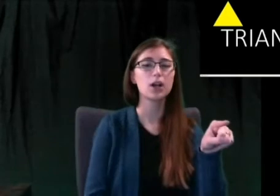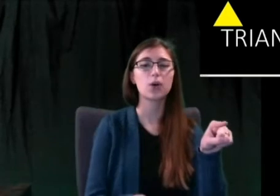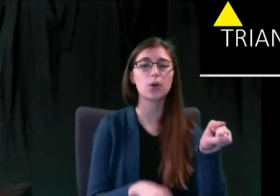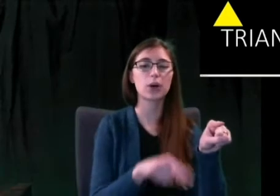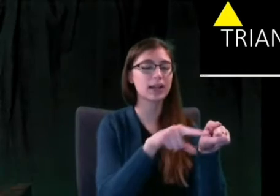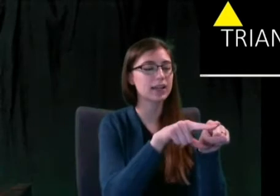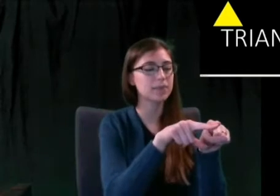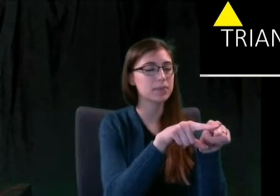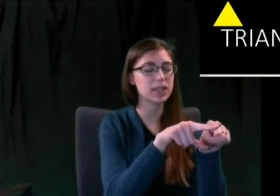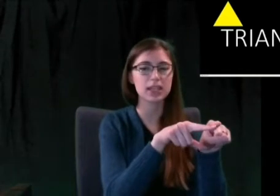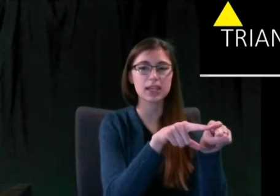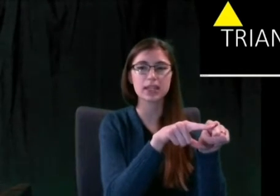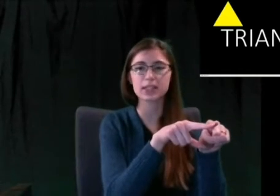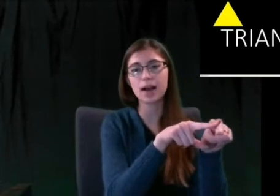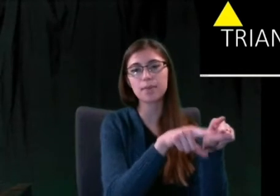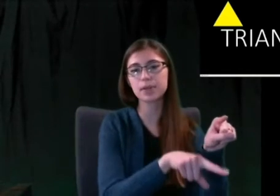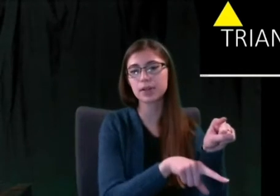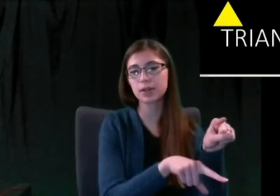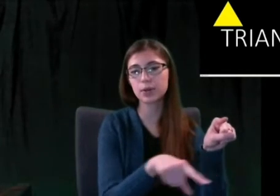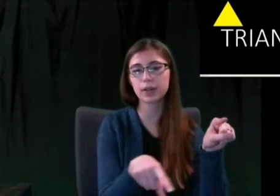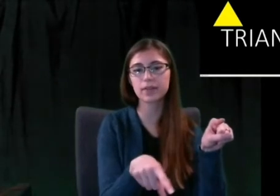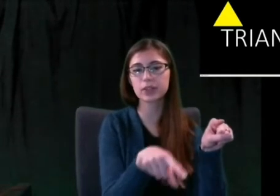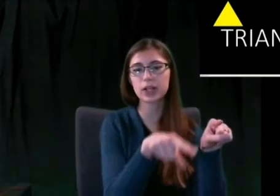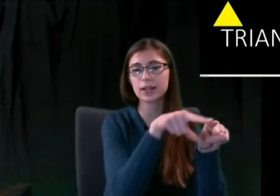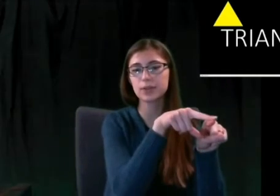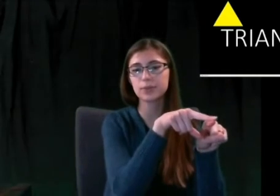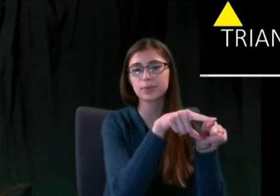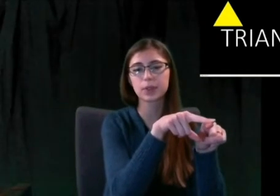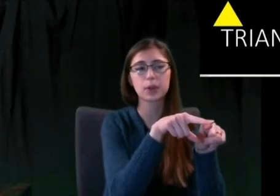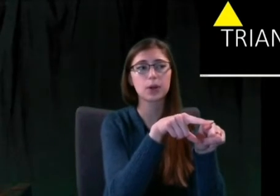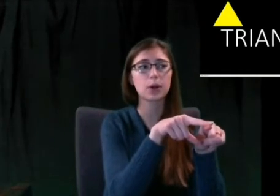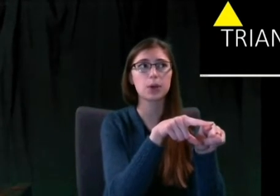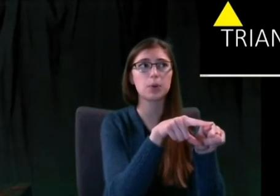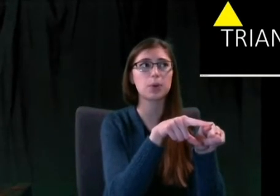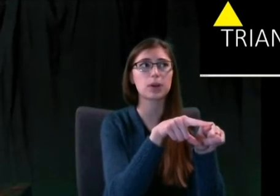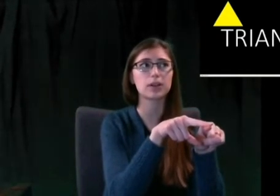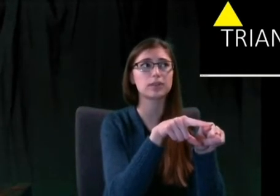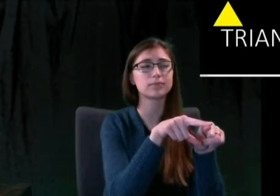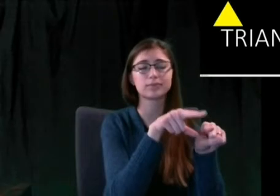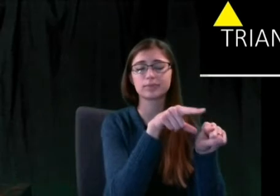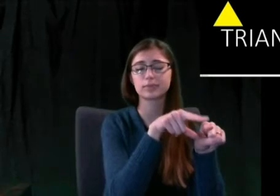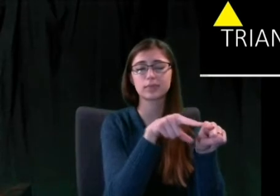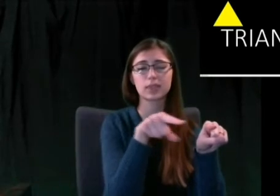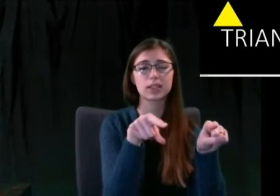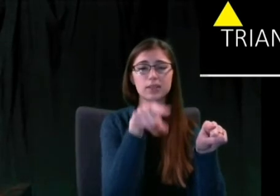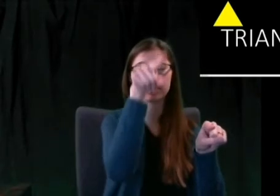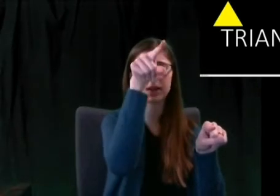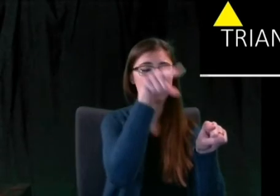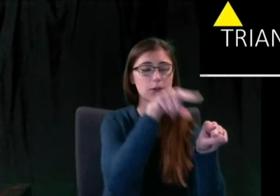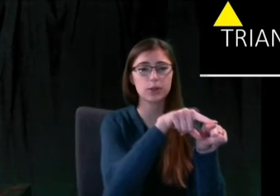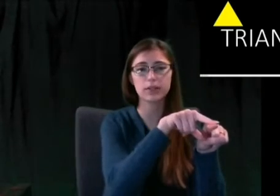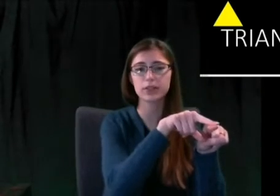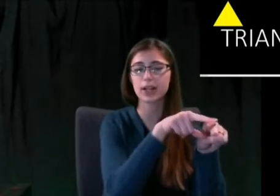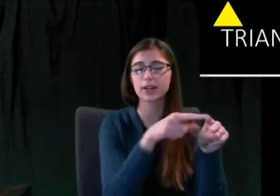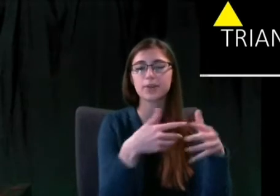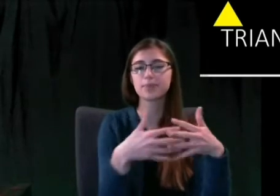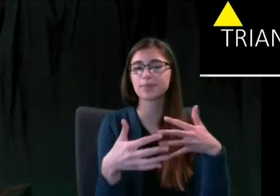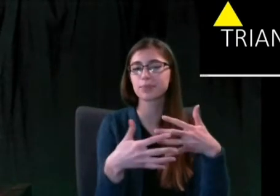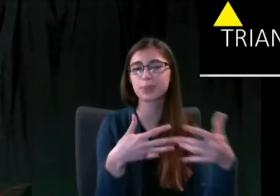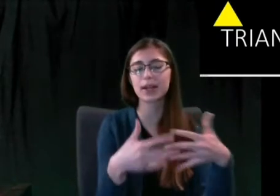or it can be the top corner of a triangle, or the bottom corner of a triangle. Whatever it